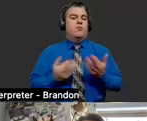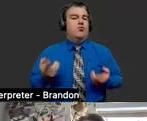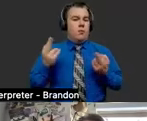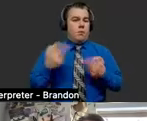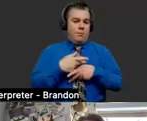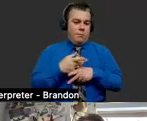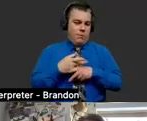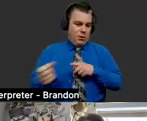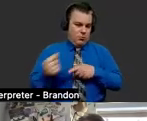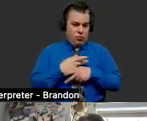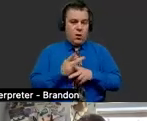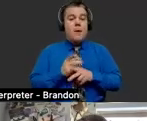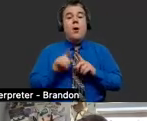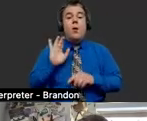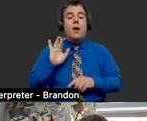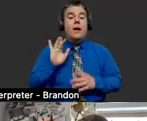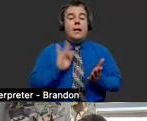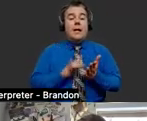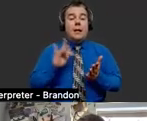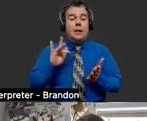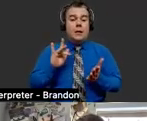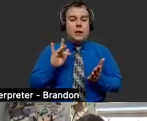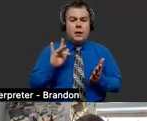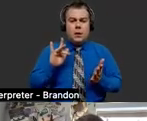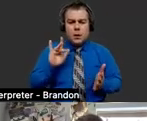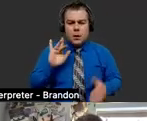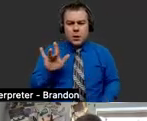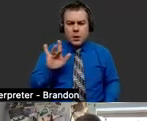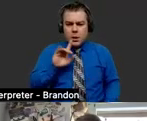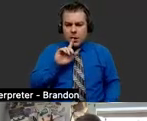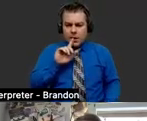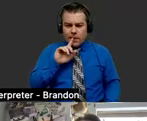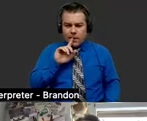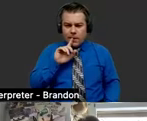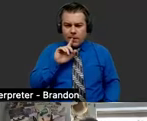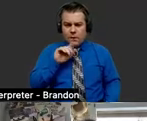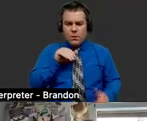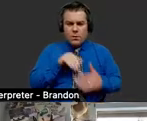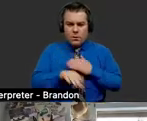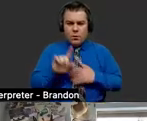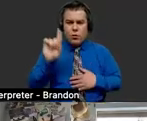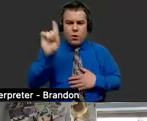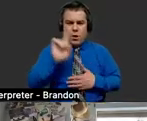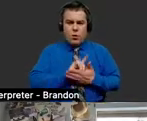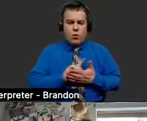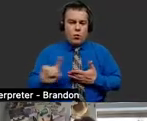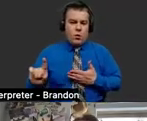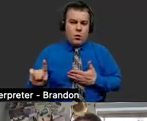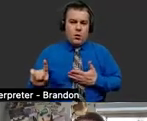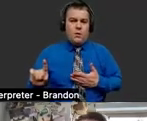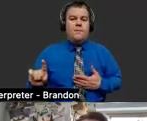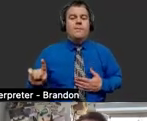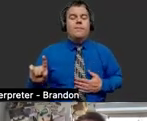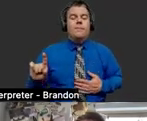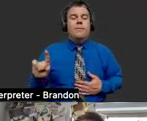products, but you're going to click on, oh, hold on. Going into week 1. Okay, so click on that and it takes you to week